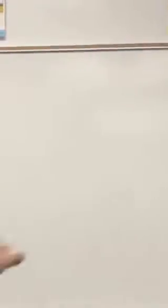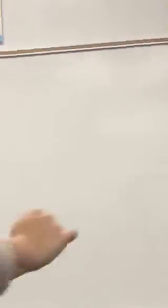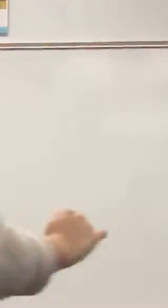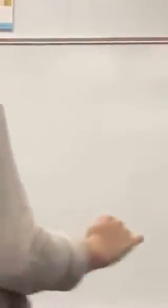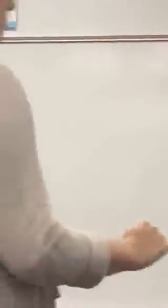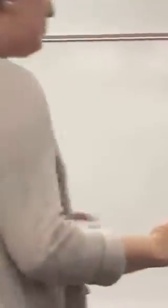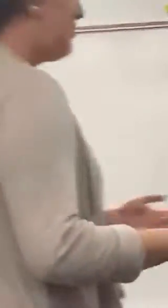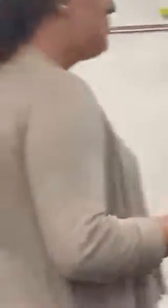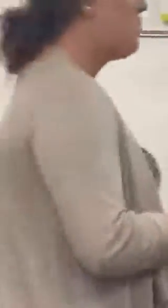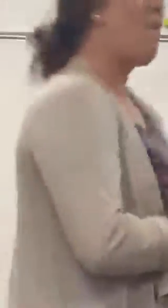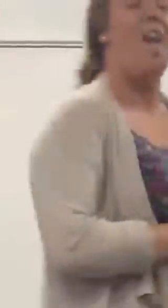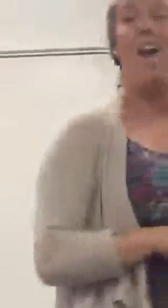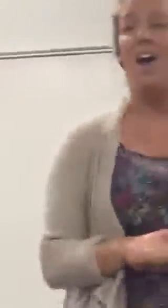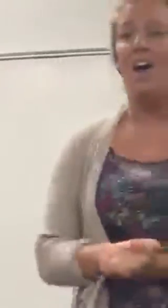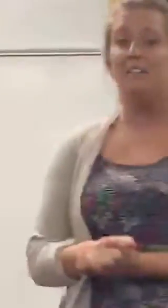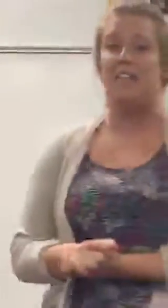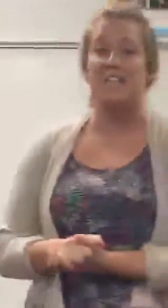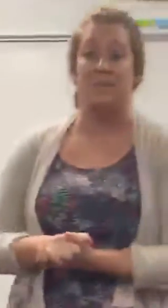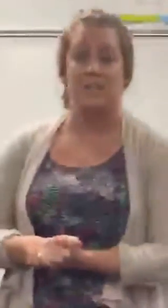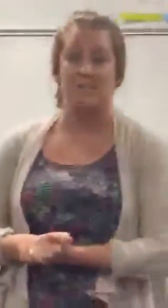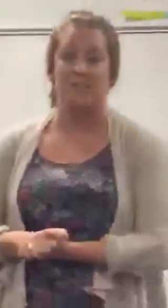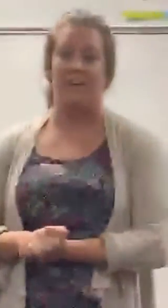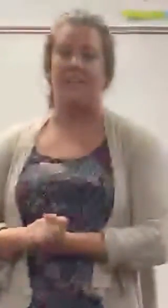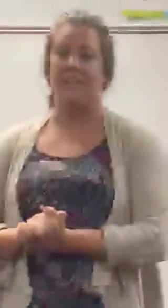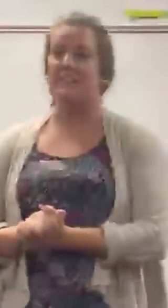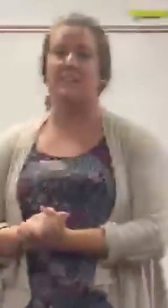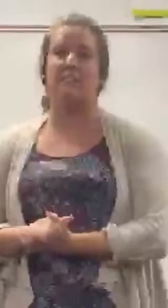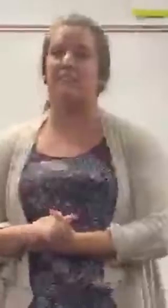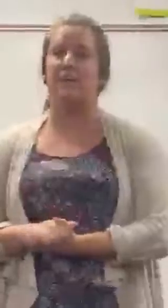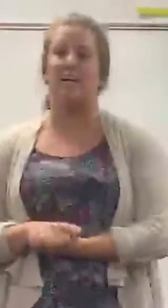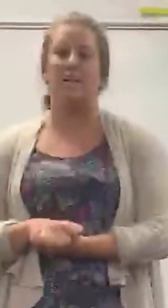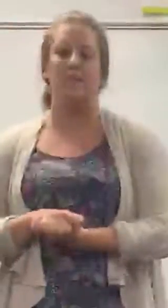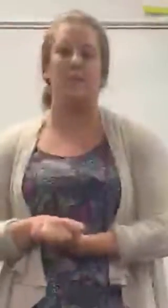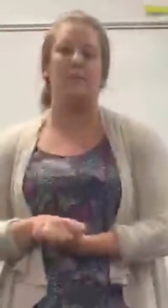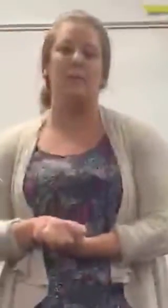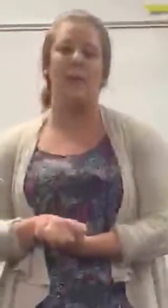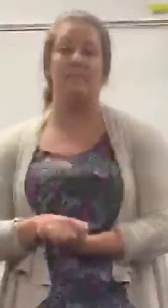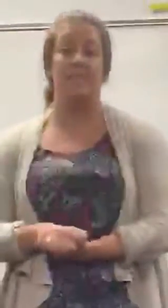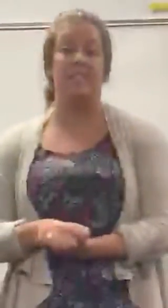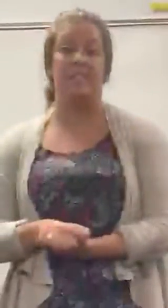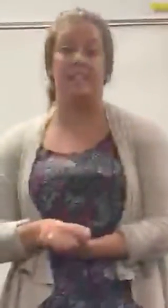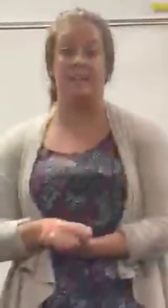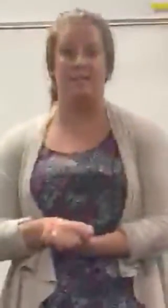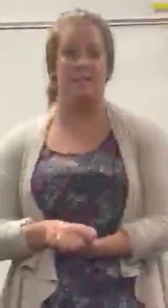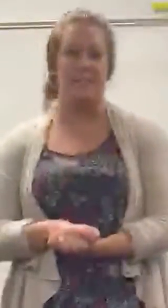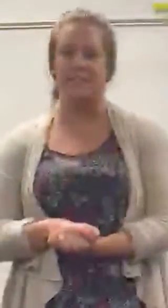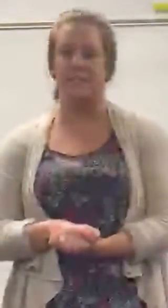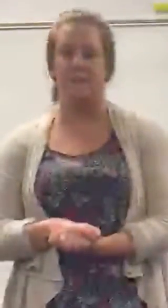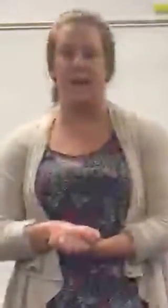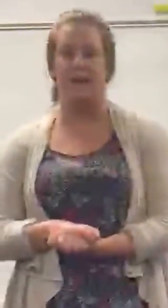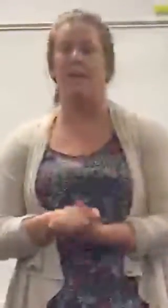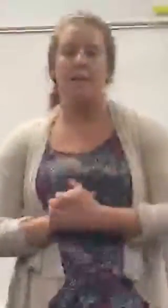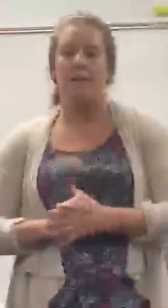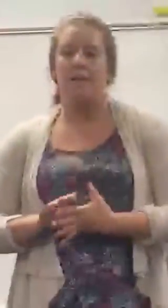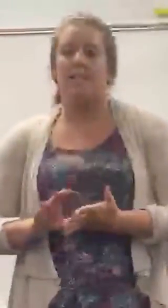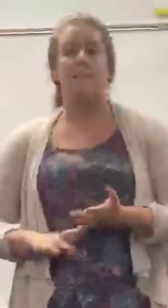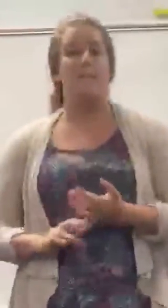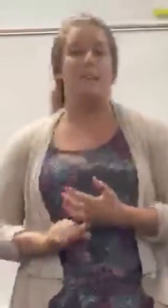Okay. All right, so I heard some really great things as I was going around the room, listening to the conversations that we had. Some of the things